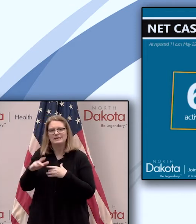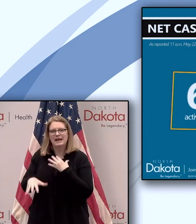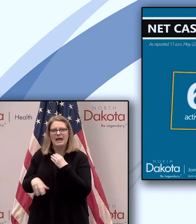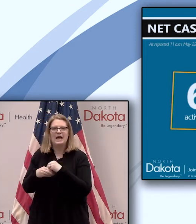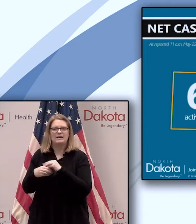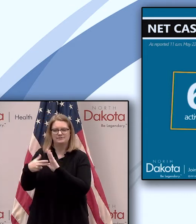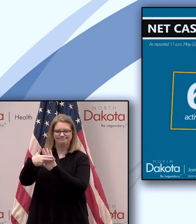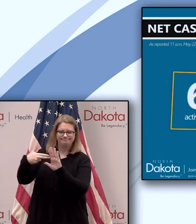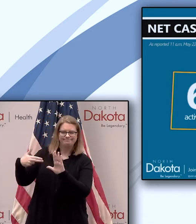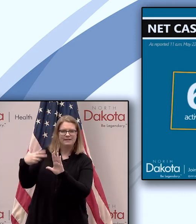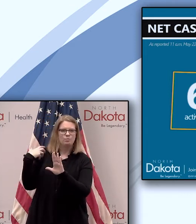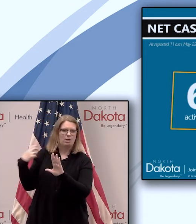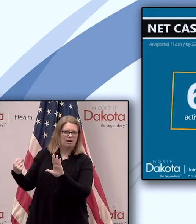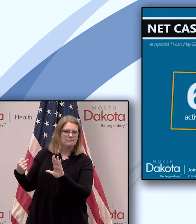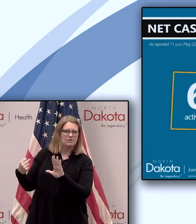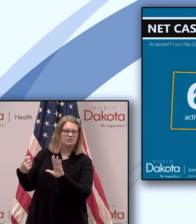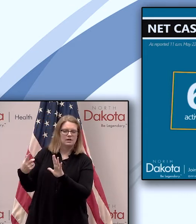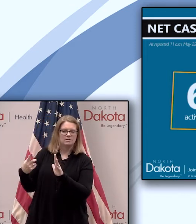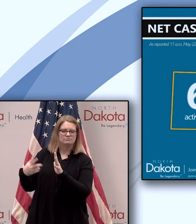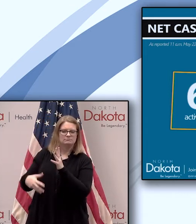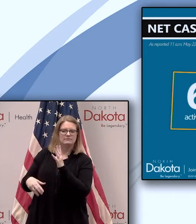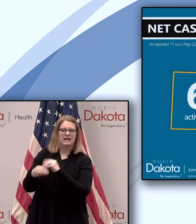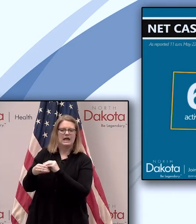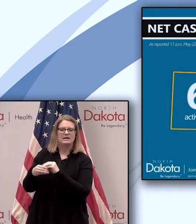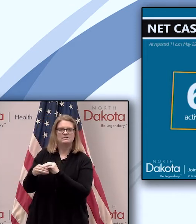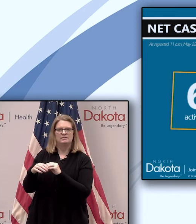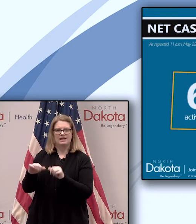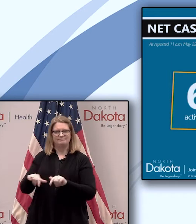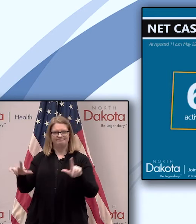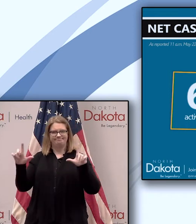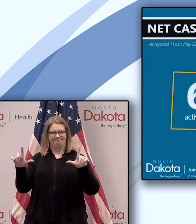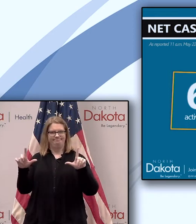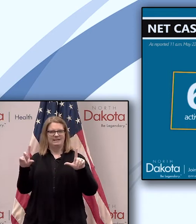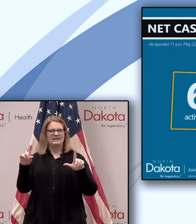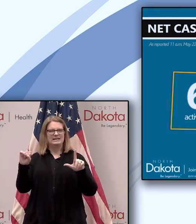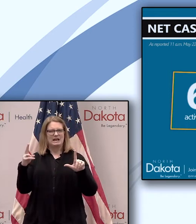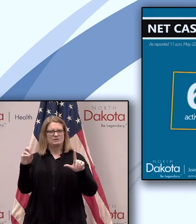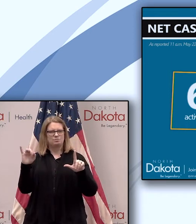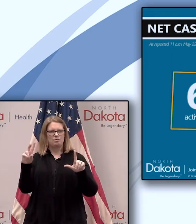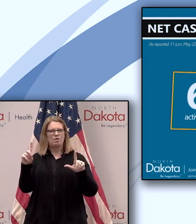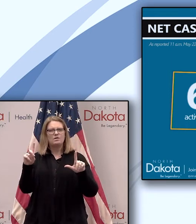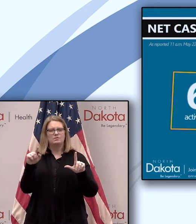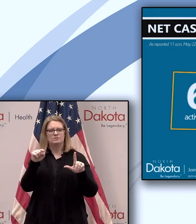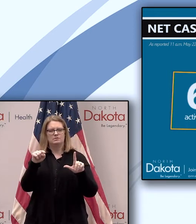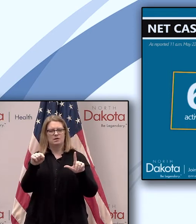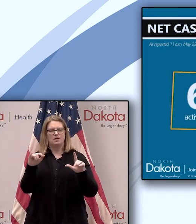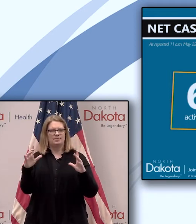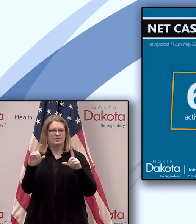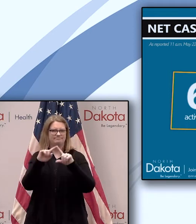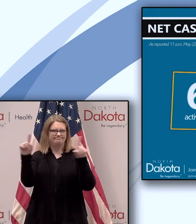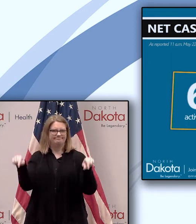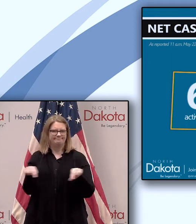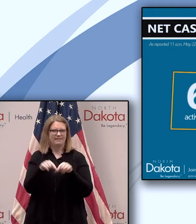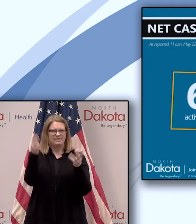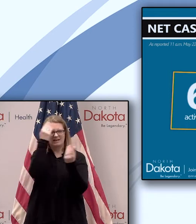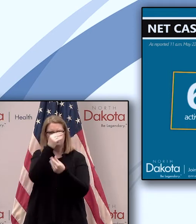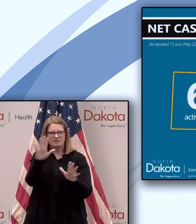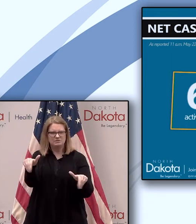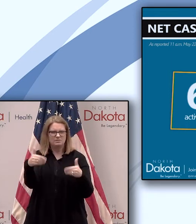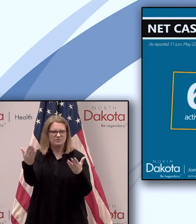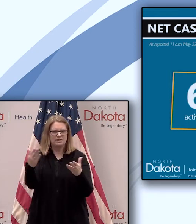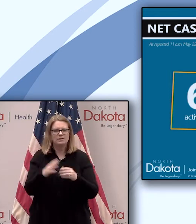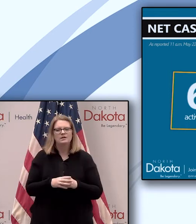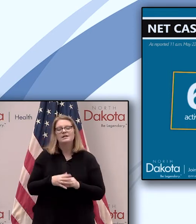as recovered and then therefore added to the dashboard. So there's a little bit of catch up on the recoveds, but that would be why our number